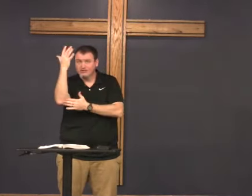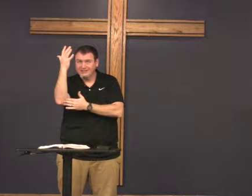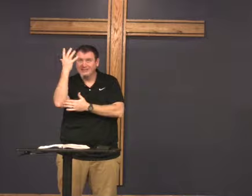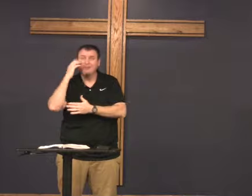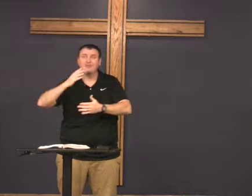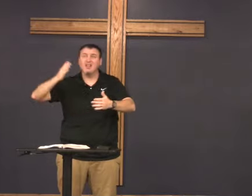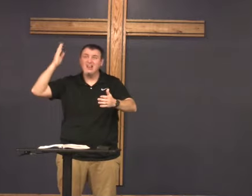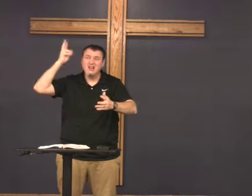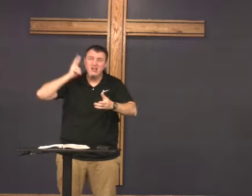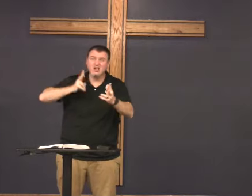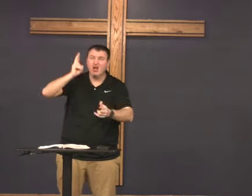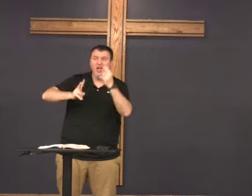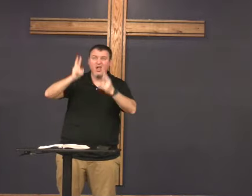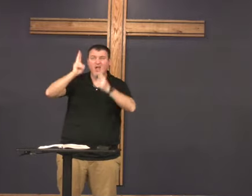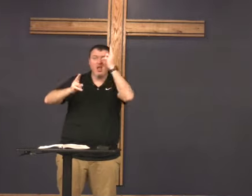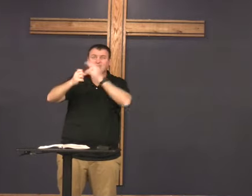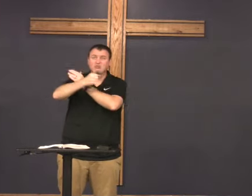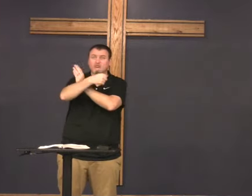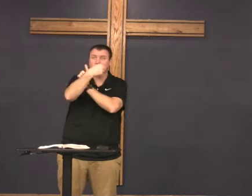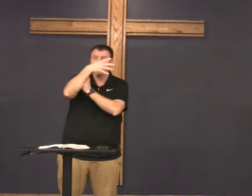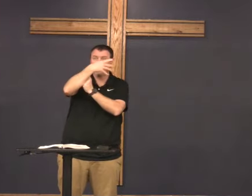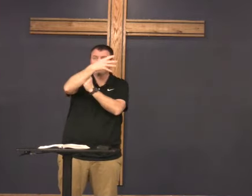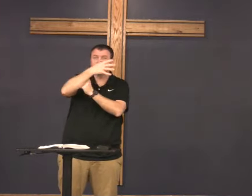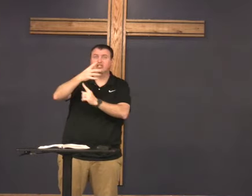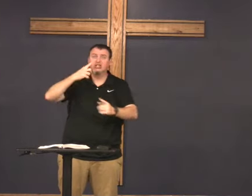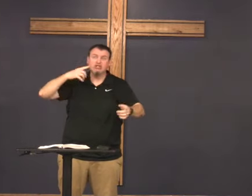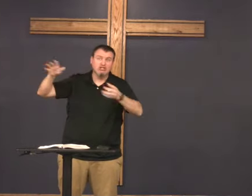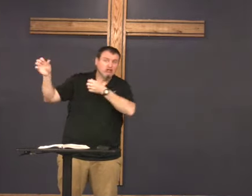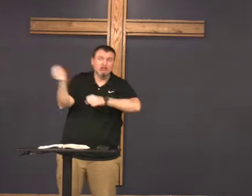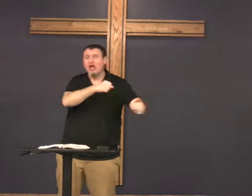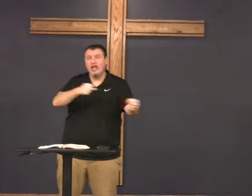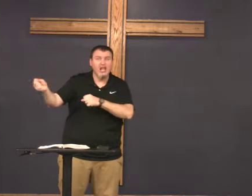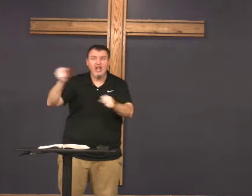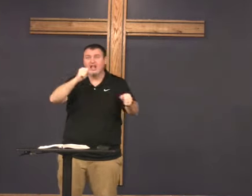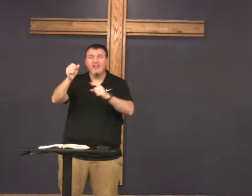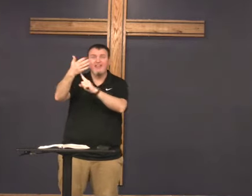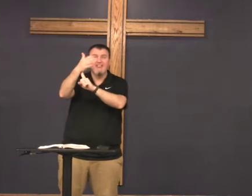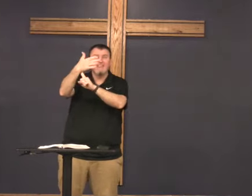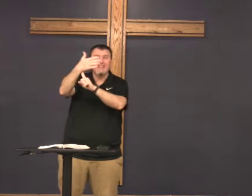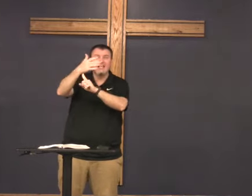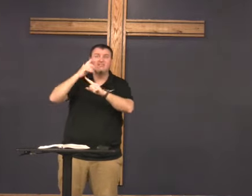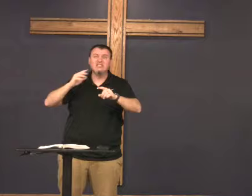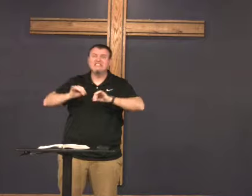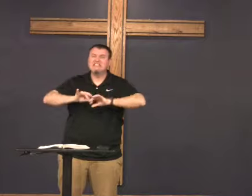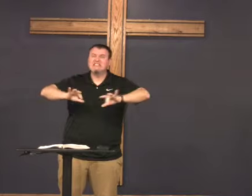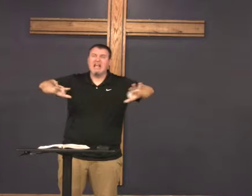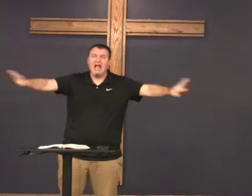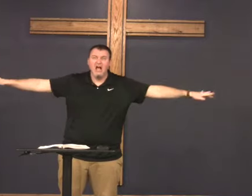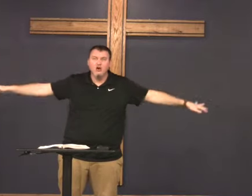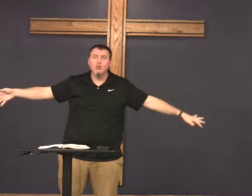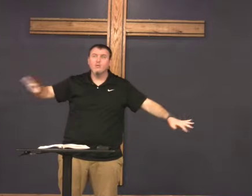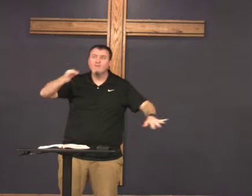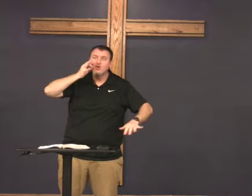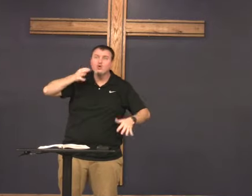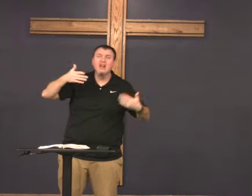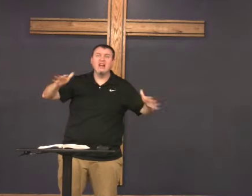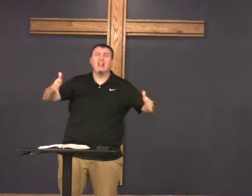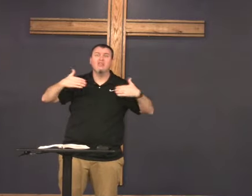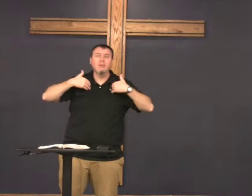Cut down the tree. Cut off the branches. Shake off the leaves and scatter the